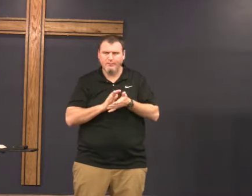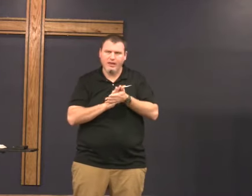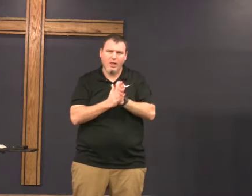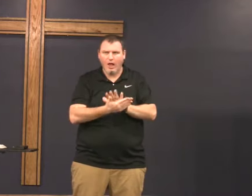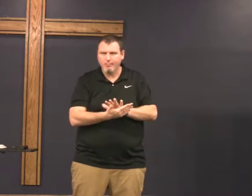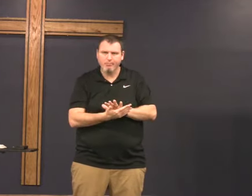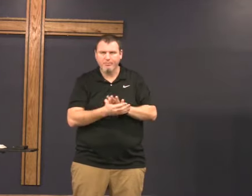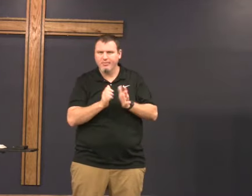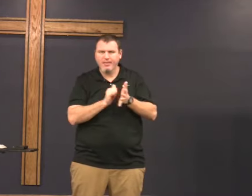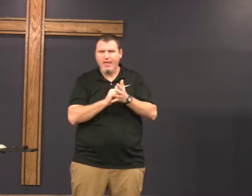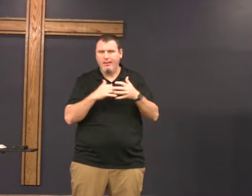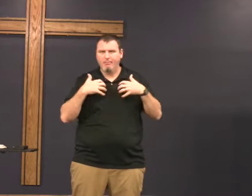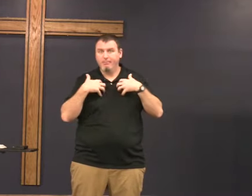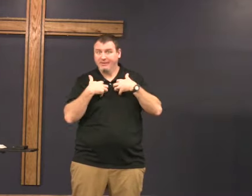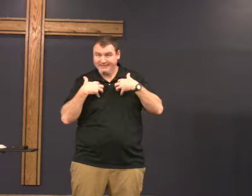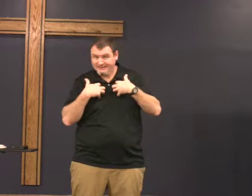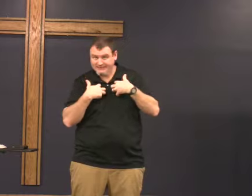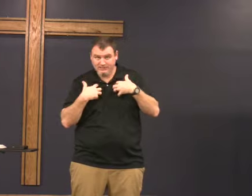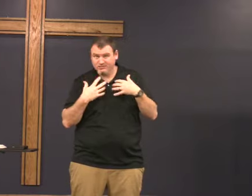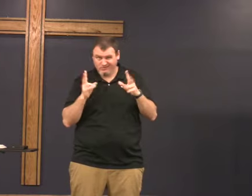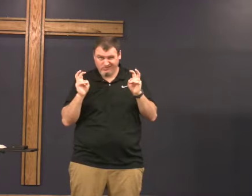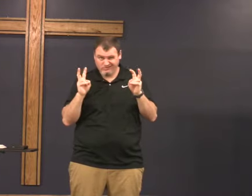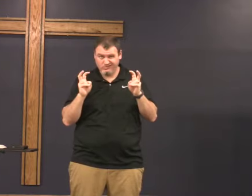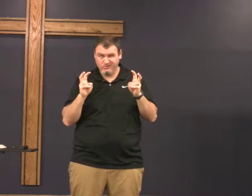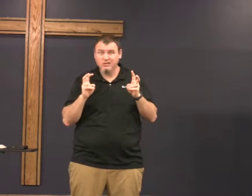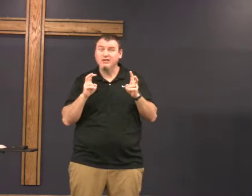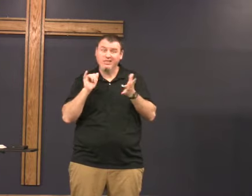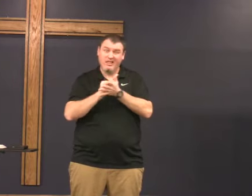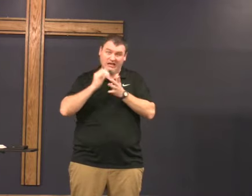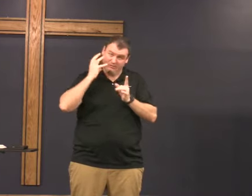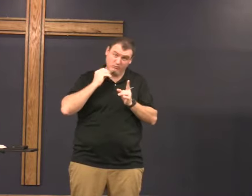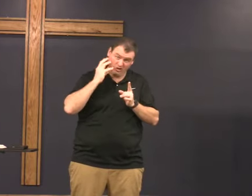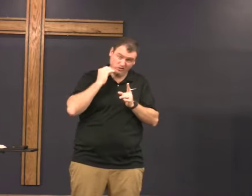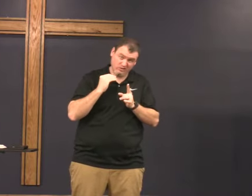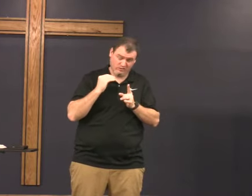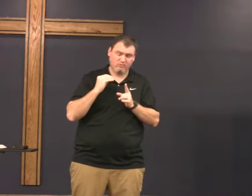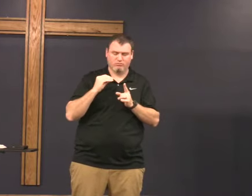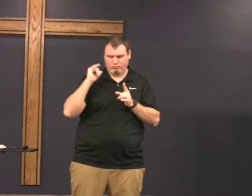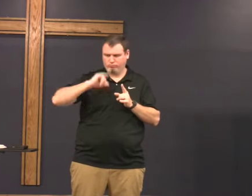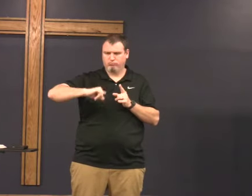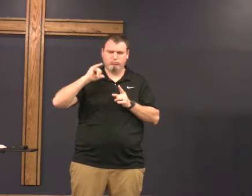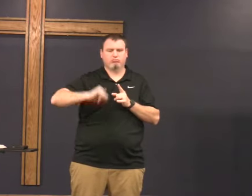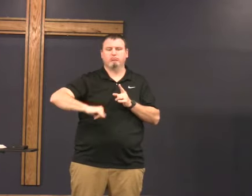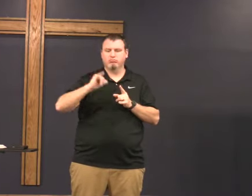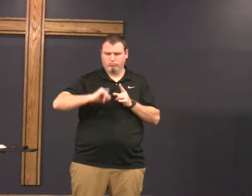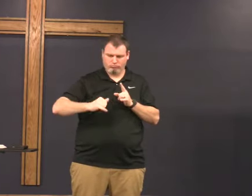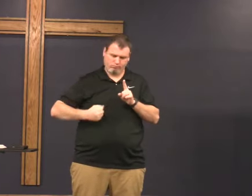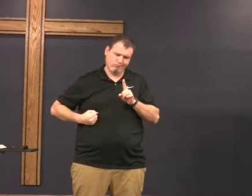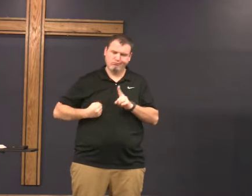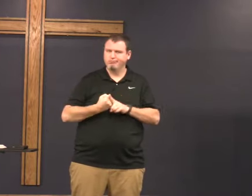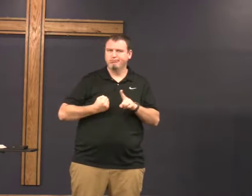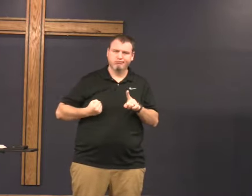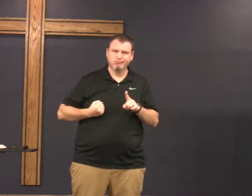realized through the interpretations and being a beast, that experience of losing his